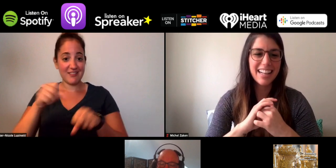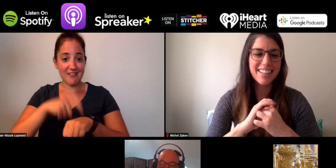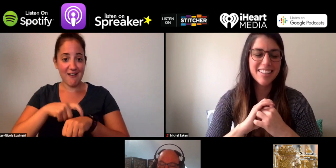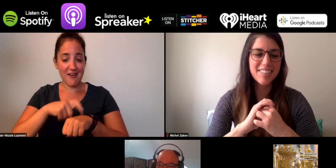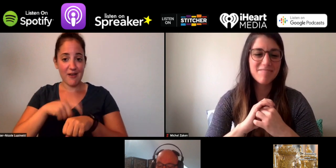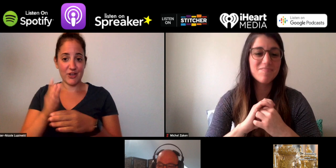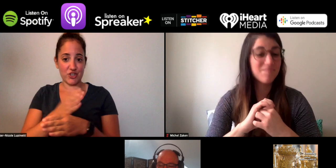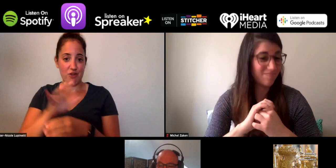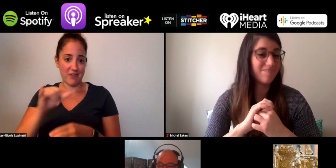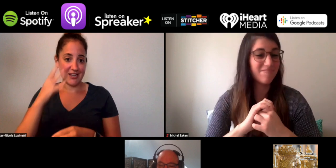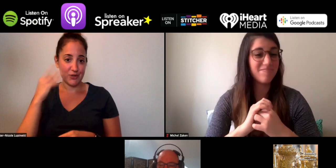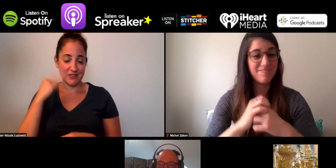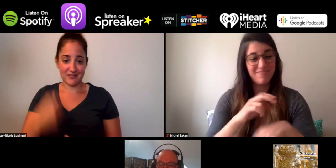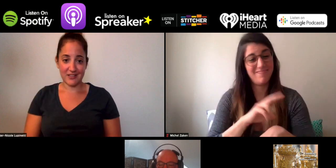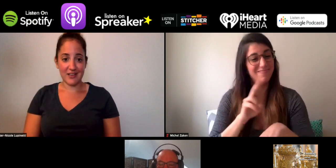share that.